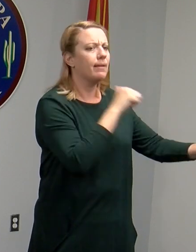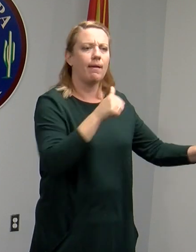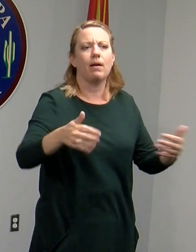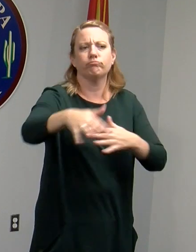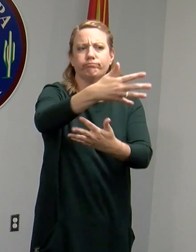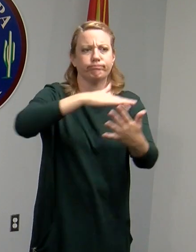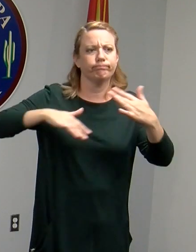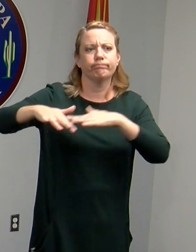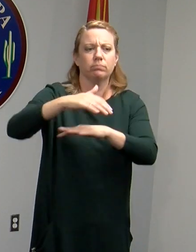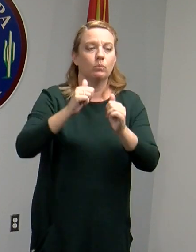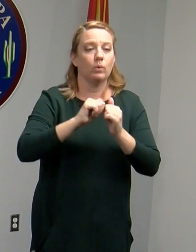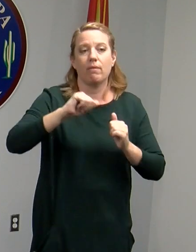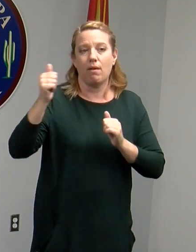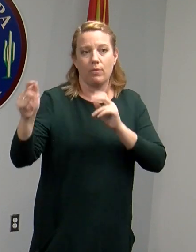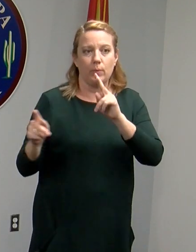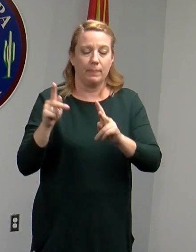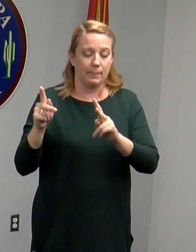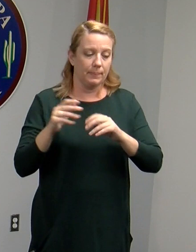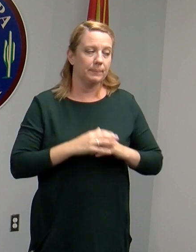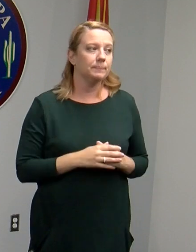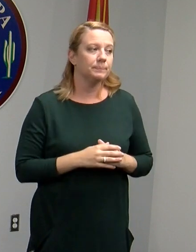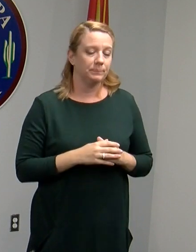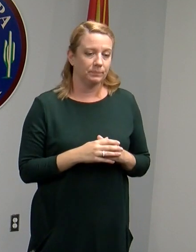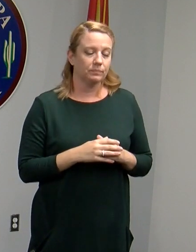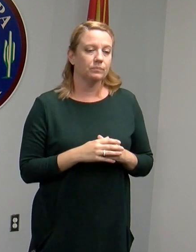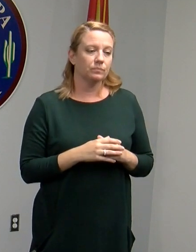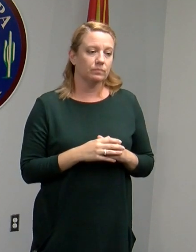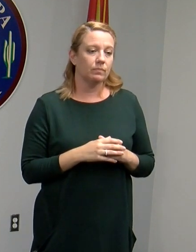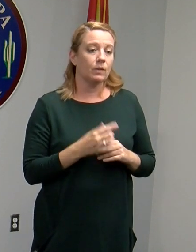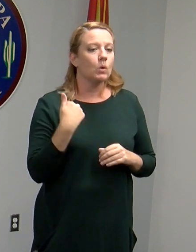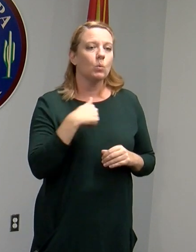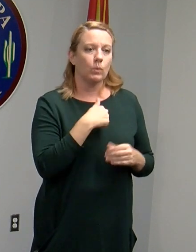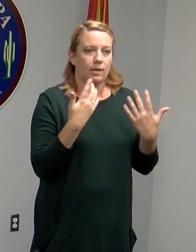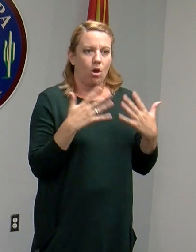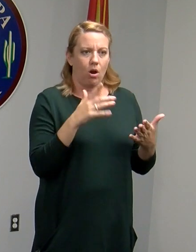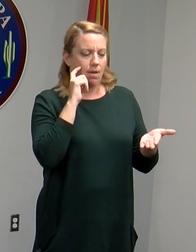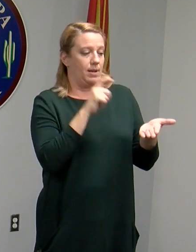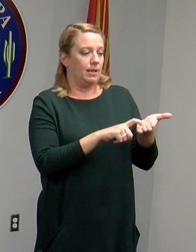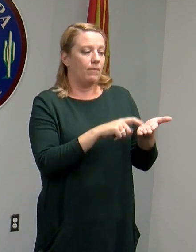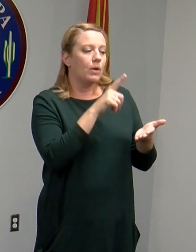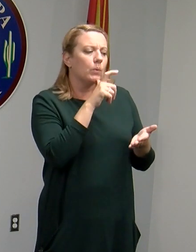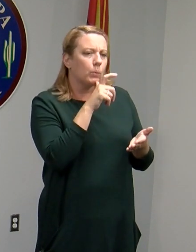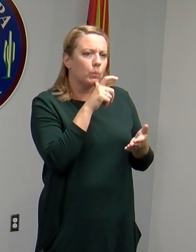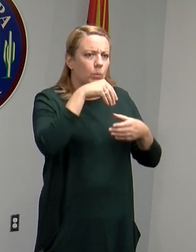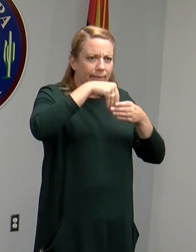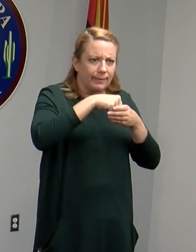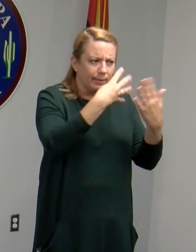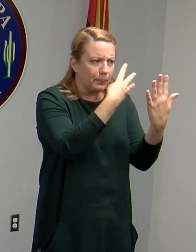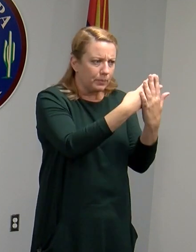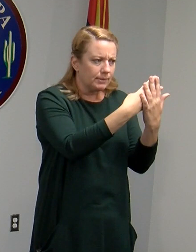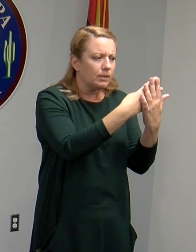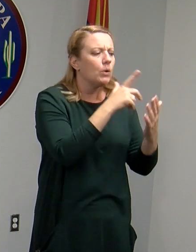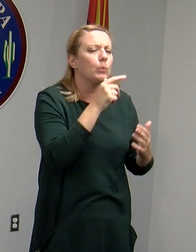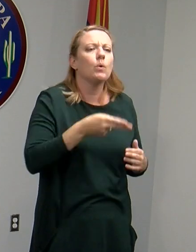we've evolved over time to identify people who are at high risk for COVID-19, we've come to realize,